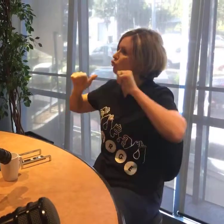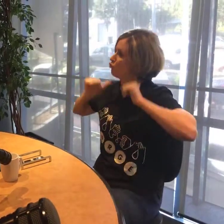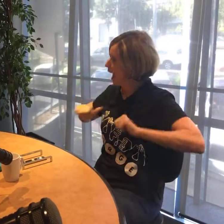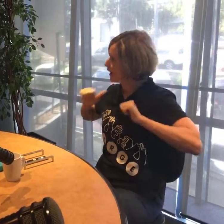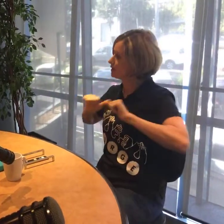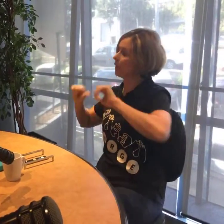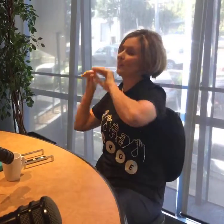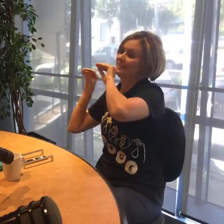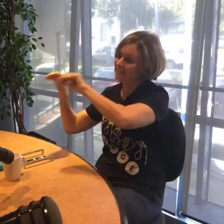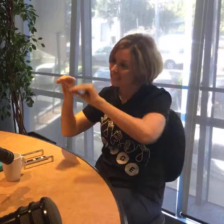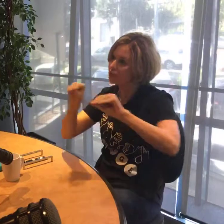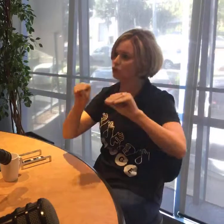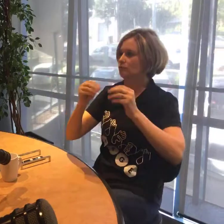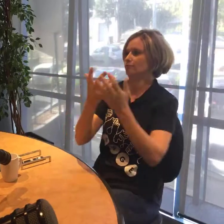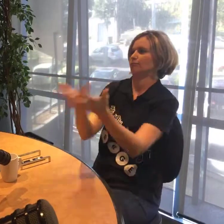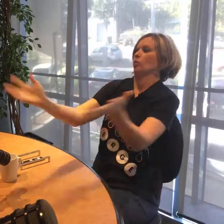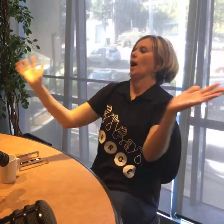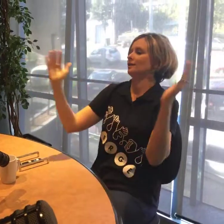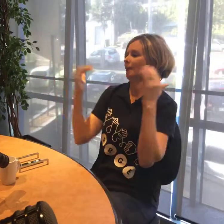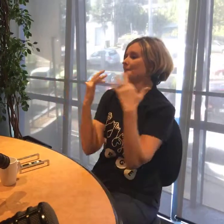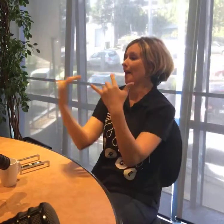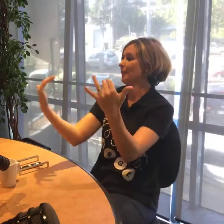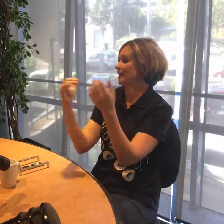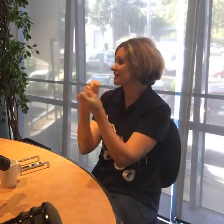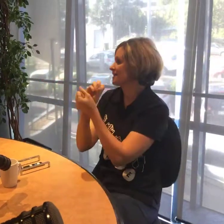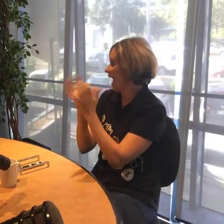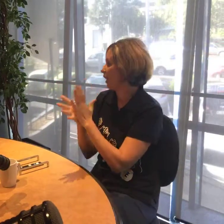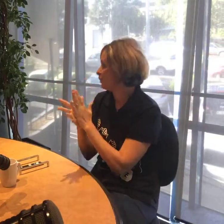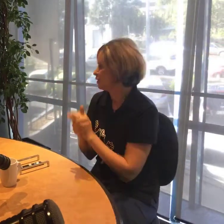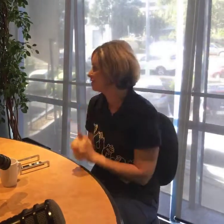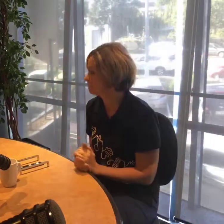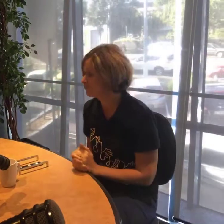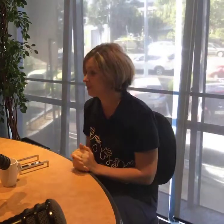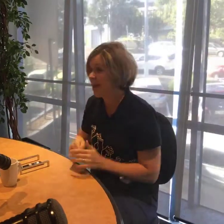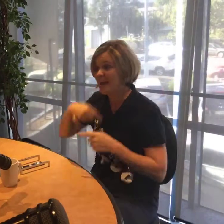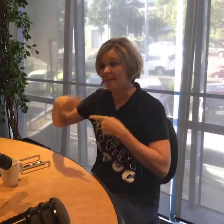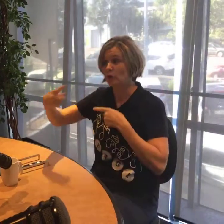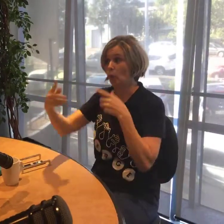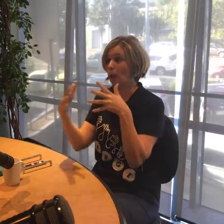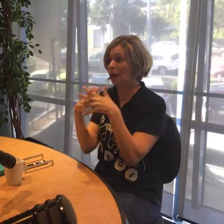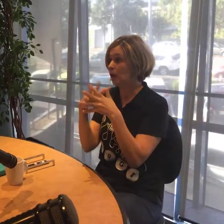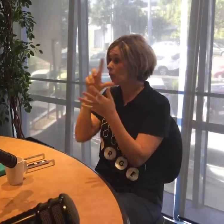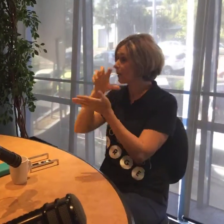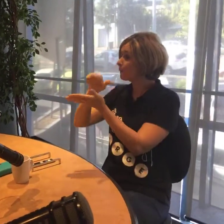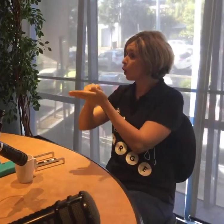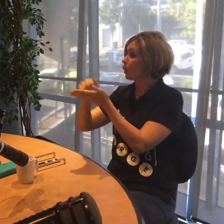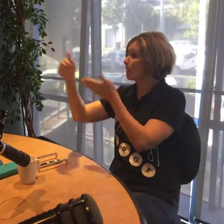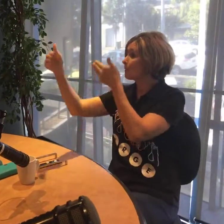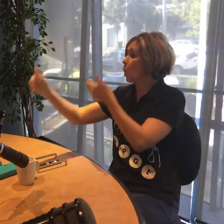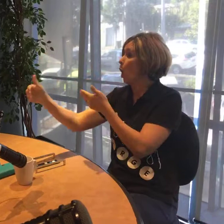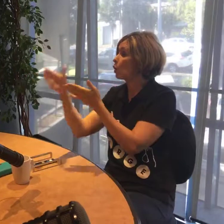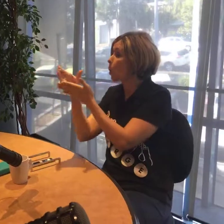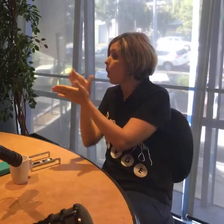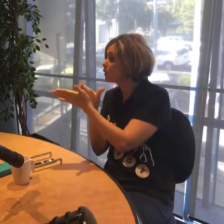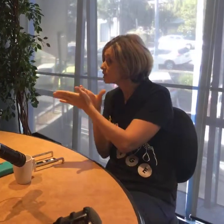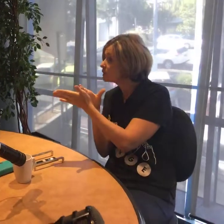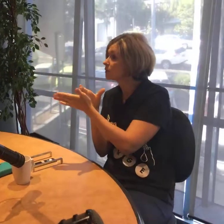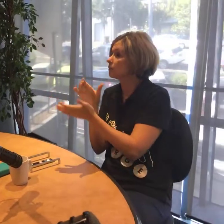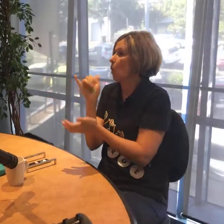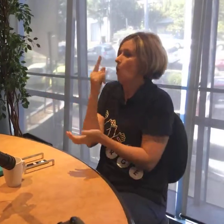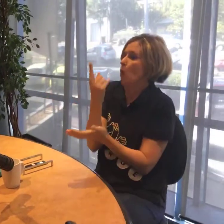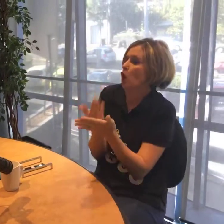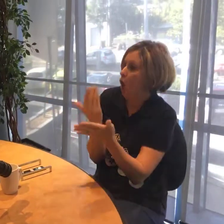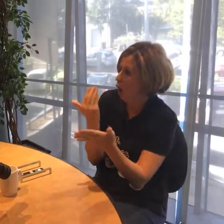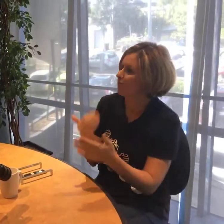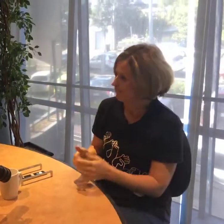provide. Our tutors are all qualified to teach our community, yeah. And so every week we